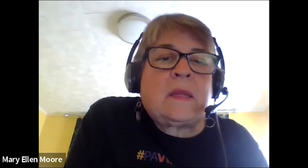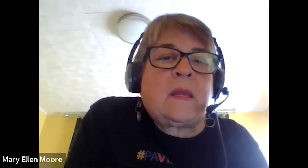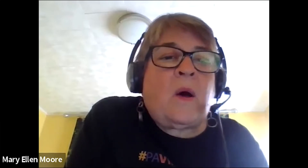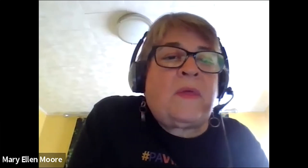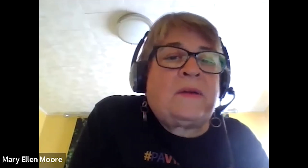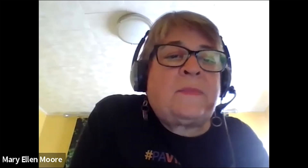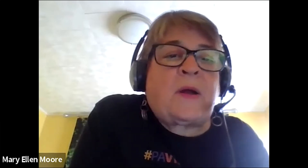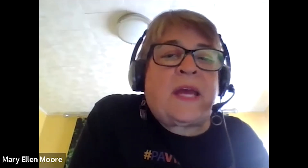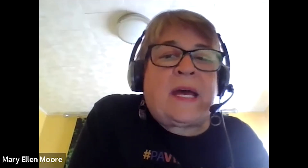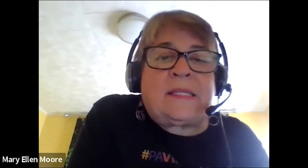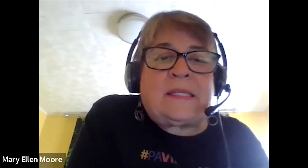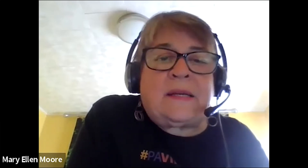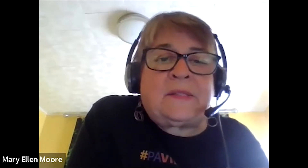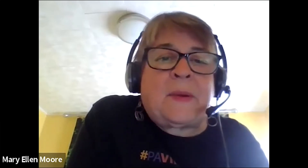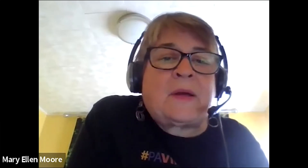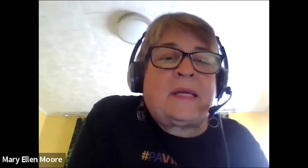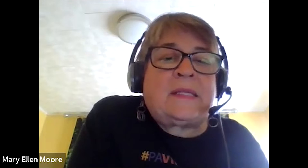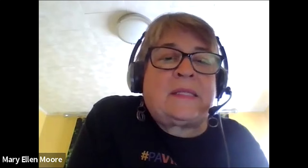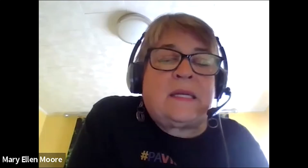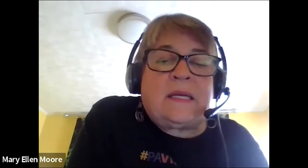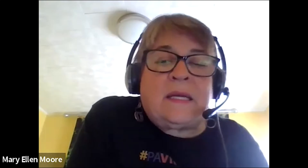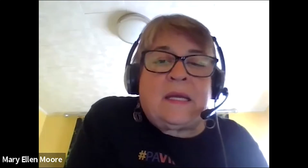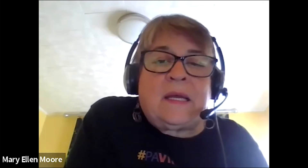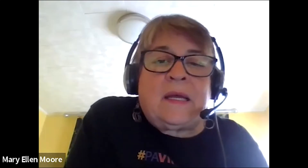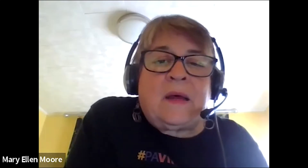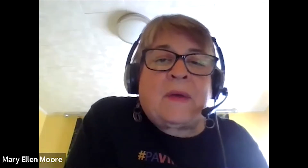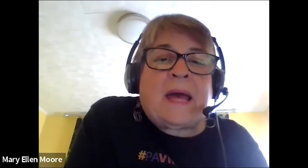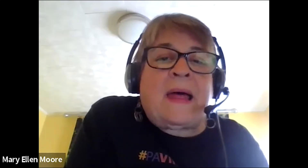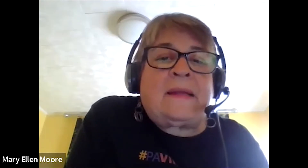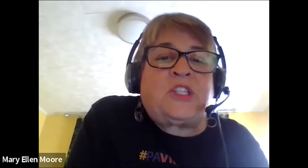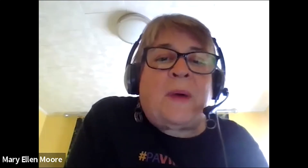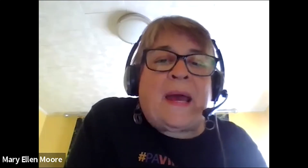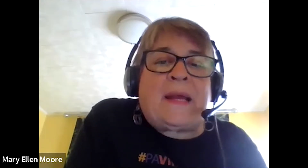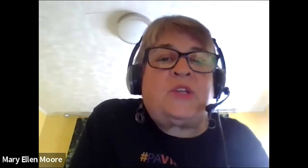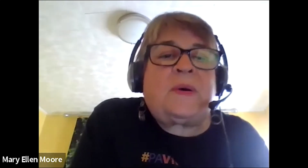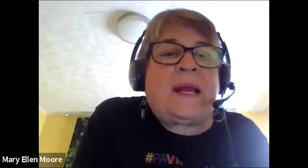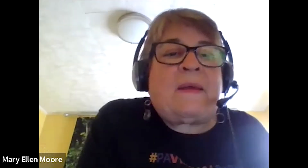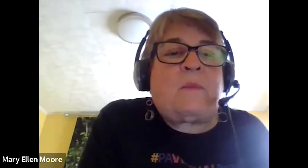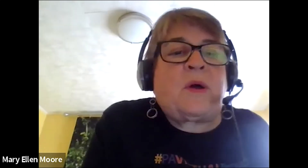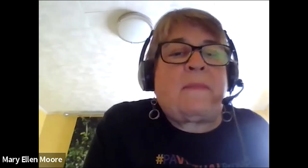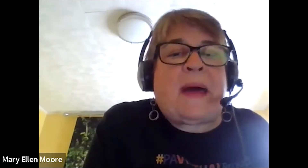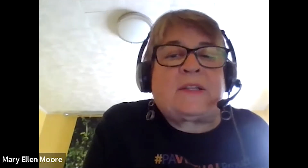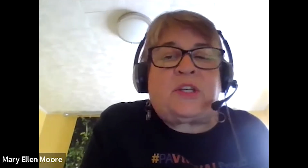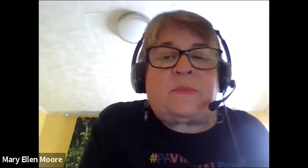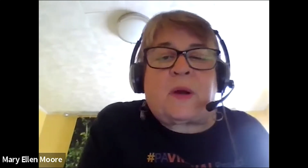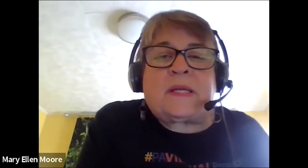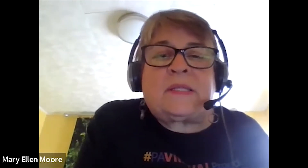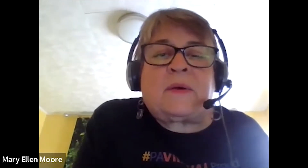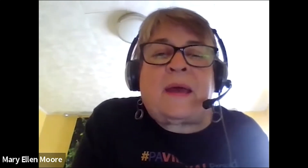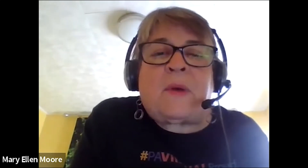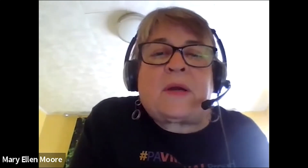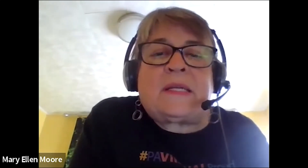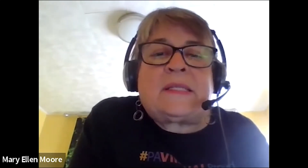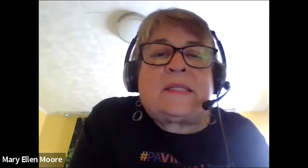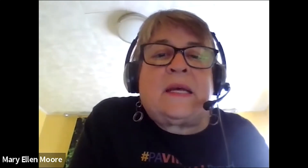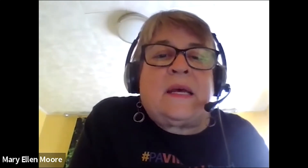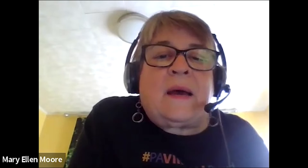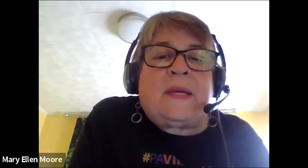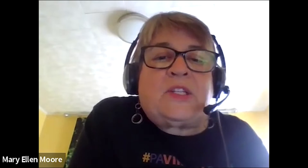Oh, there's Marcus. There's Marcus. Okay, let Joanna do it, and then we'll come back to you, Marcus. Okay, Marcus. I mean,